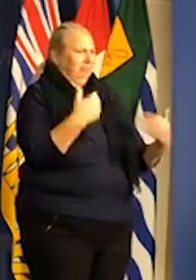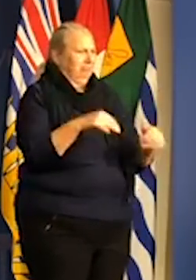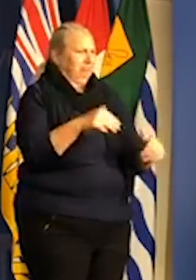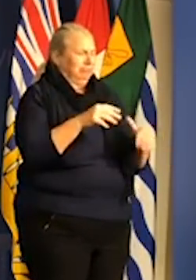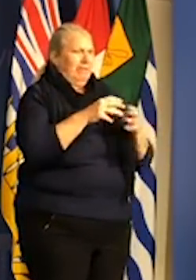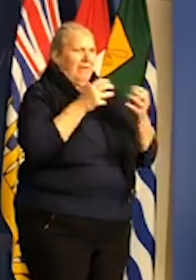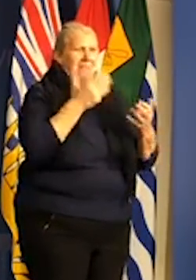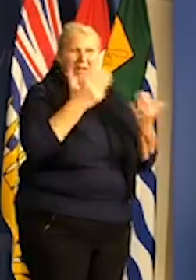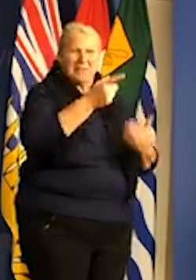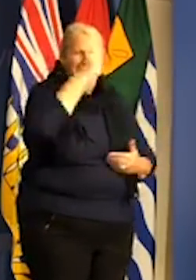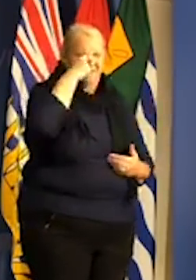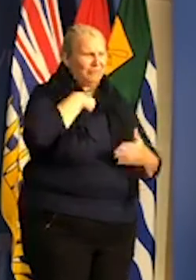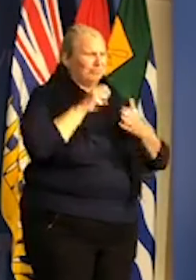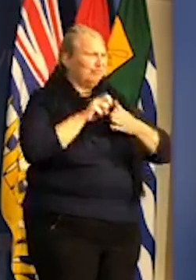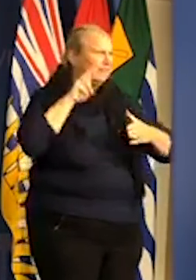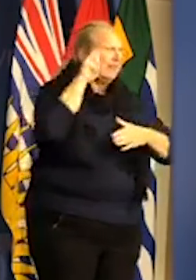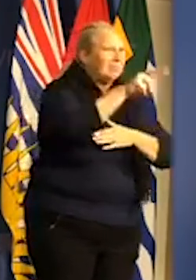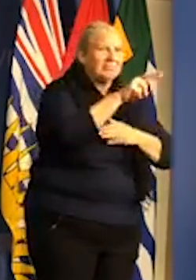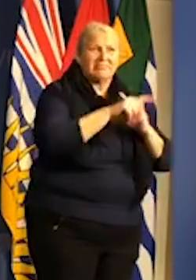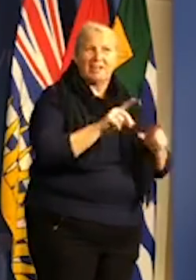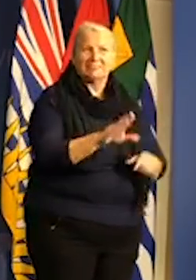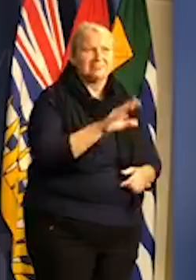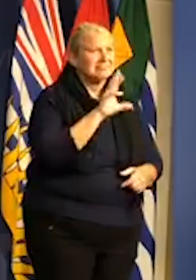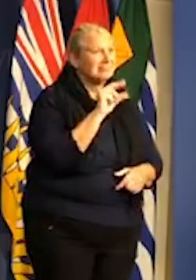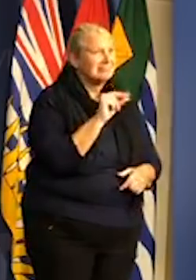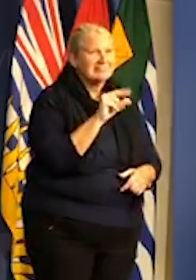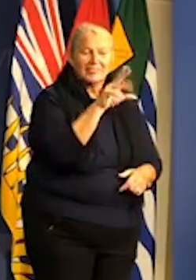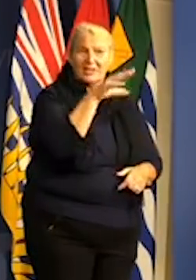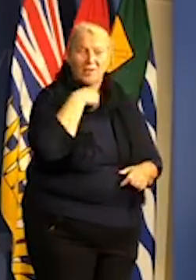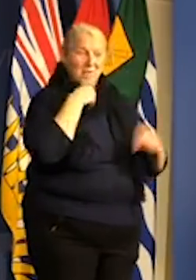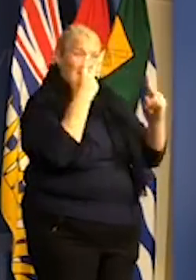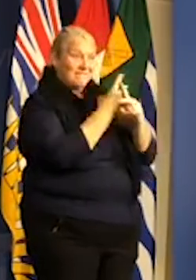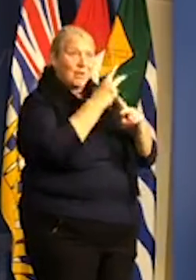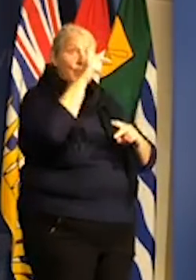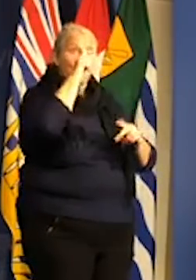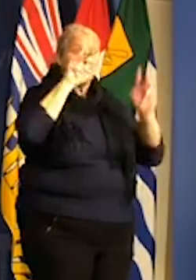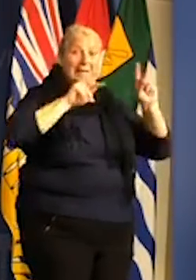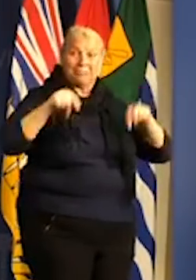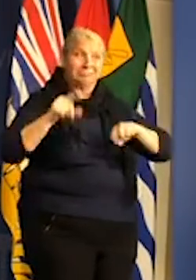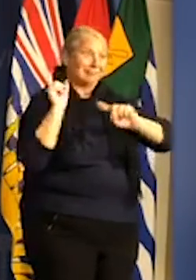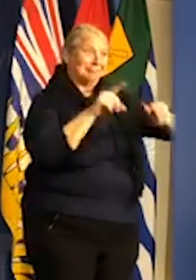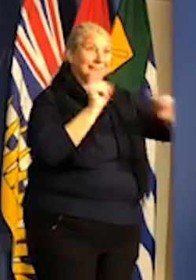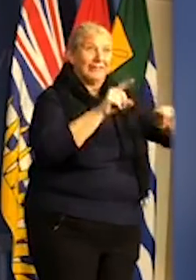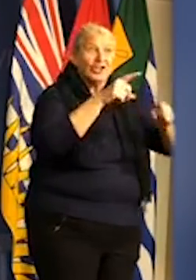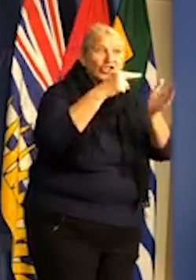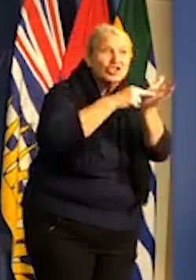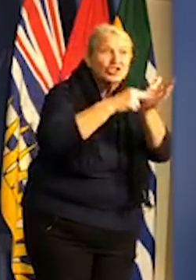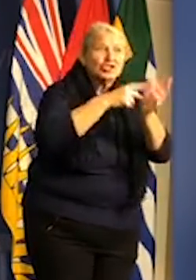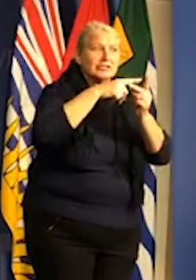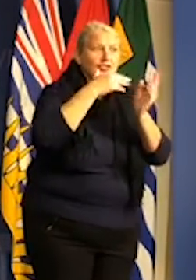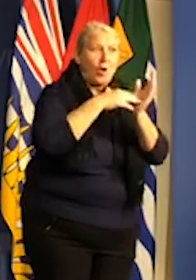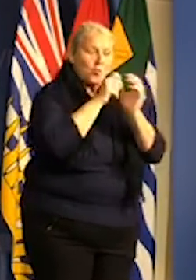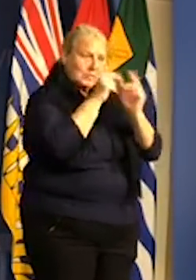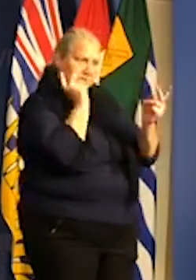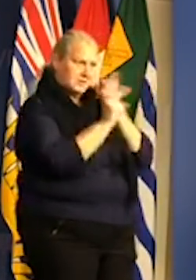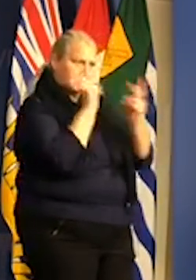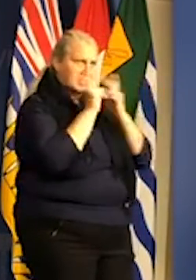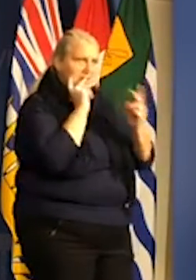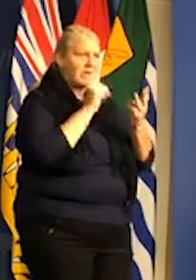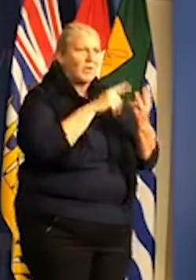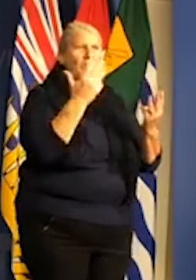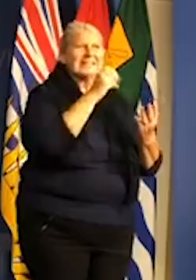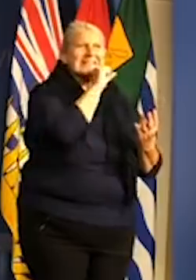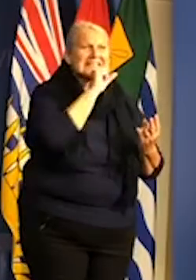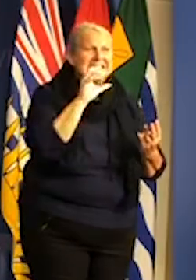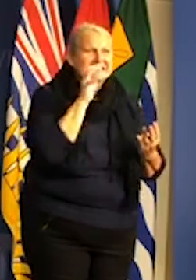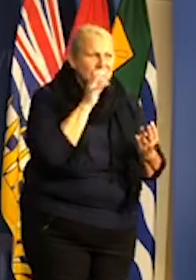like an overreaction. But when you compare it to what first responders are dealing with, what nurses and doctors are dealing with, what seniors are dealing